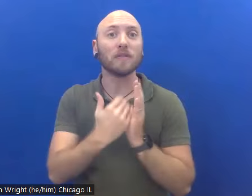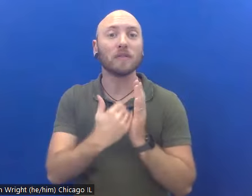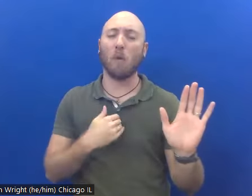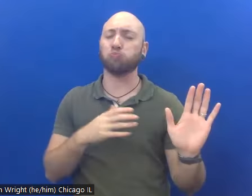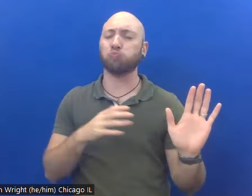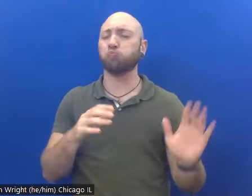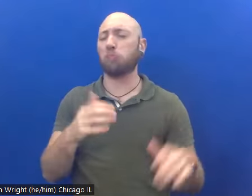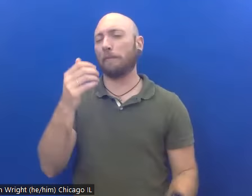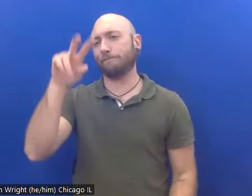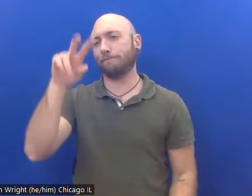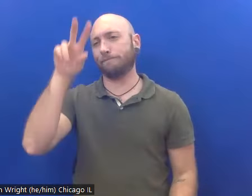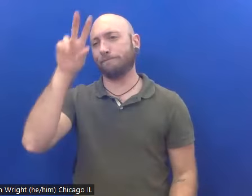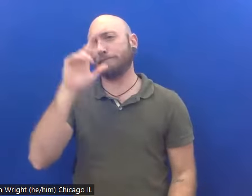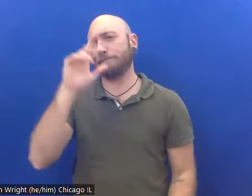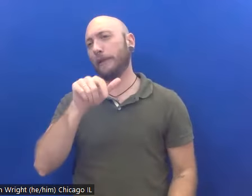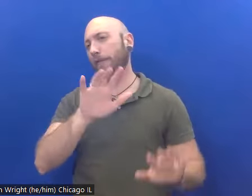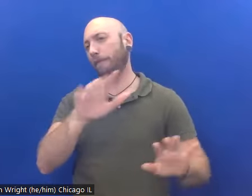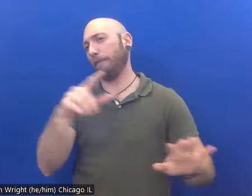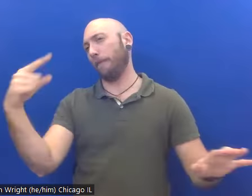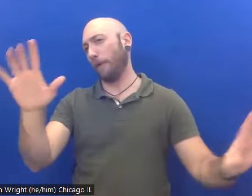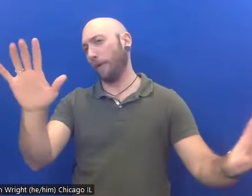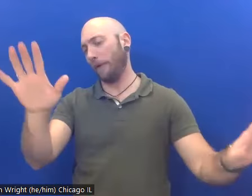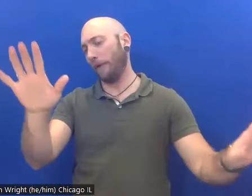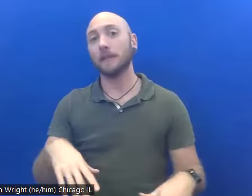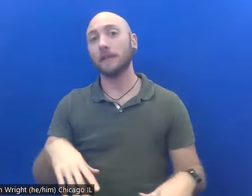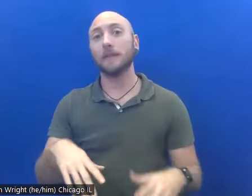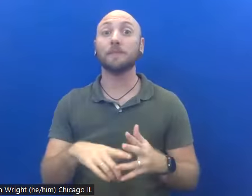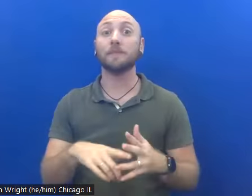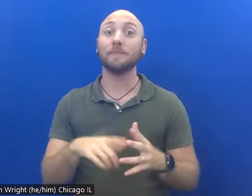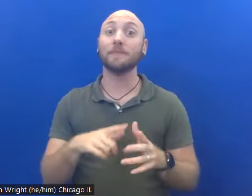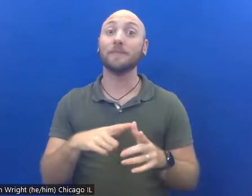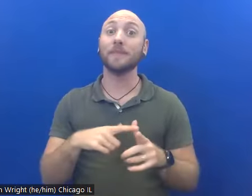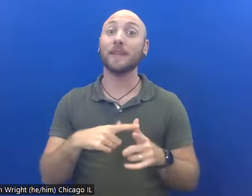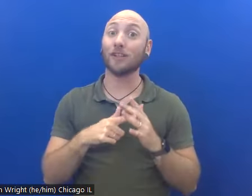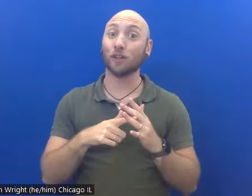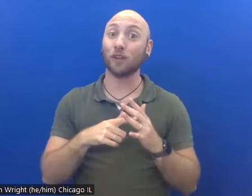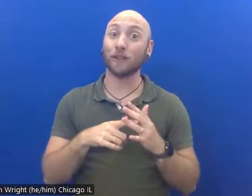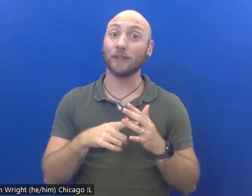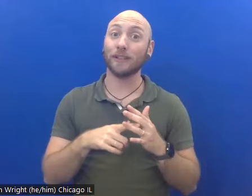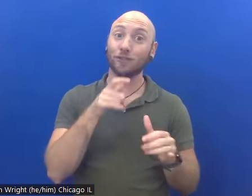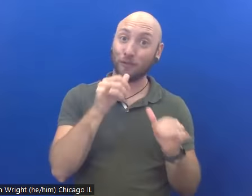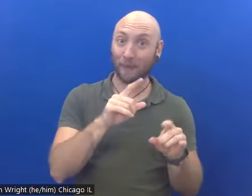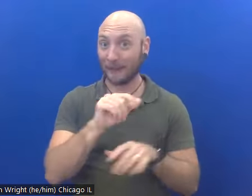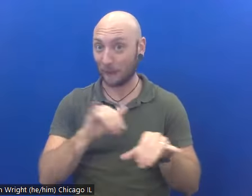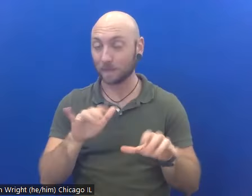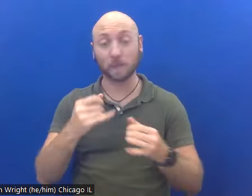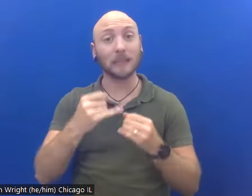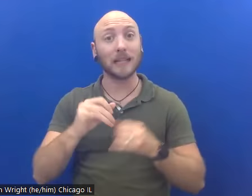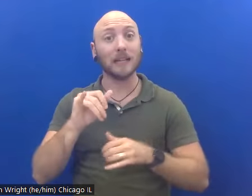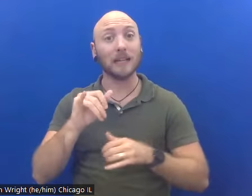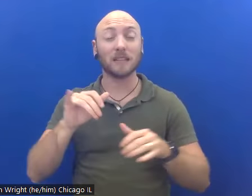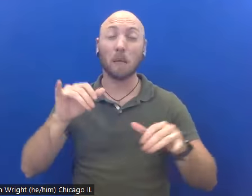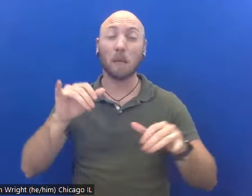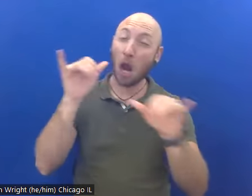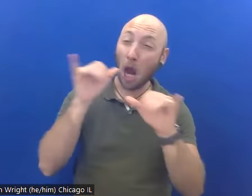with anything. Then I started drinking, going to AA meetings, and I stopped going to AA meetings. And, my last binge, like I said, started Christmas Day, 2010.